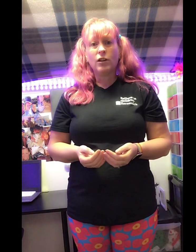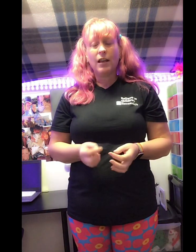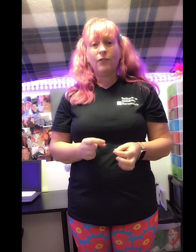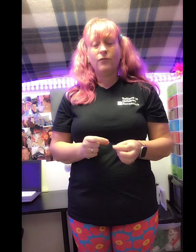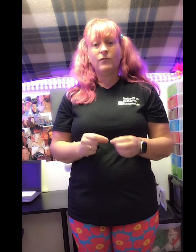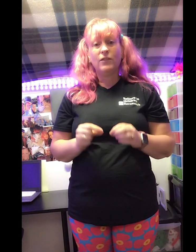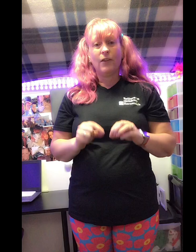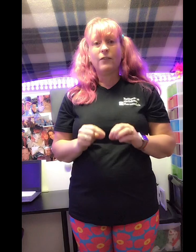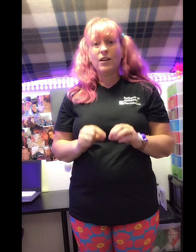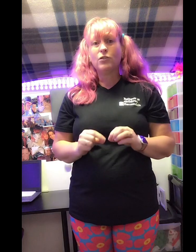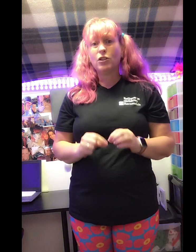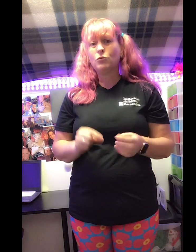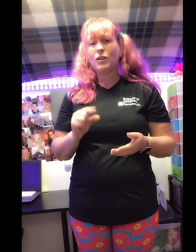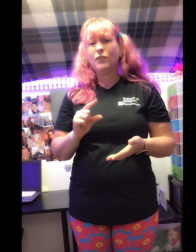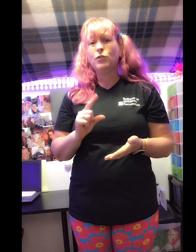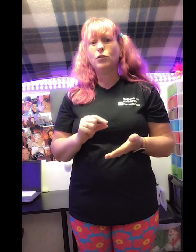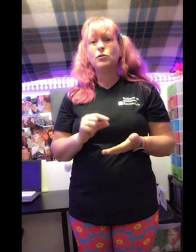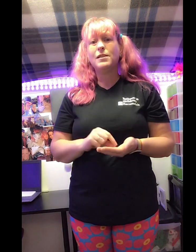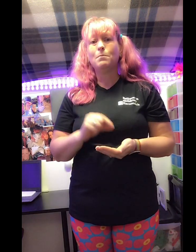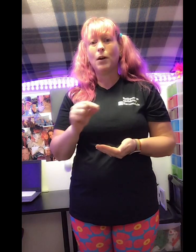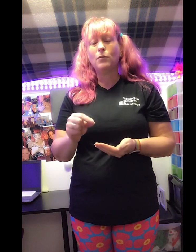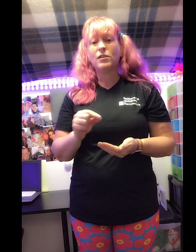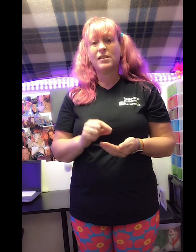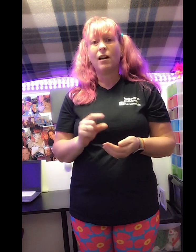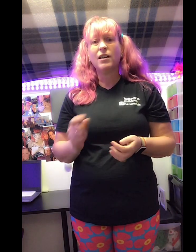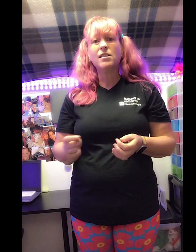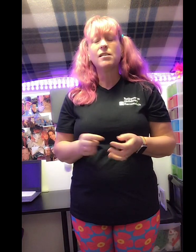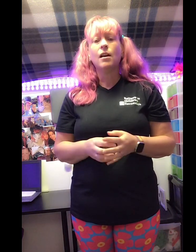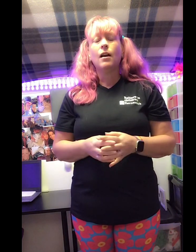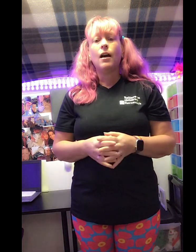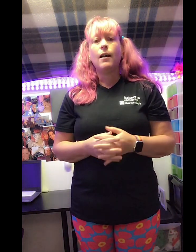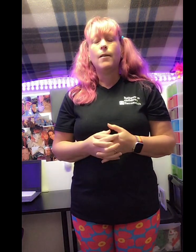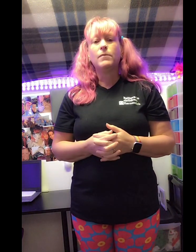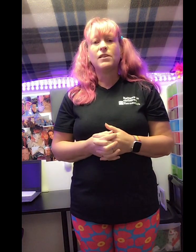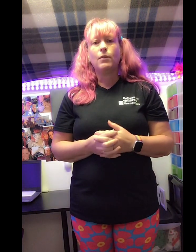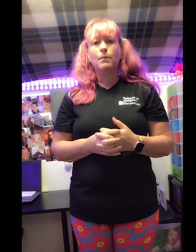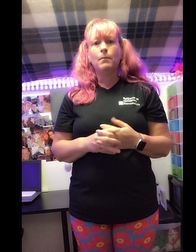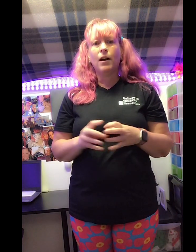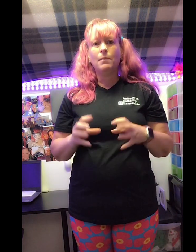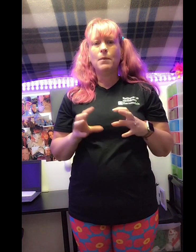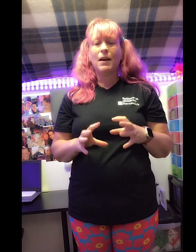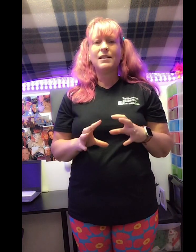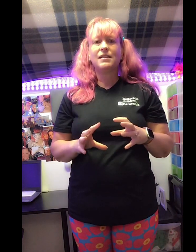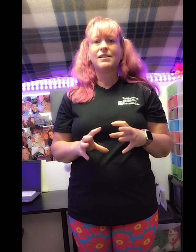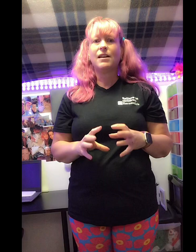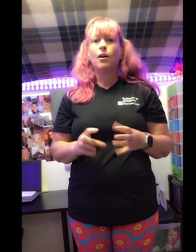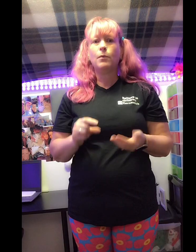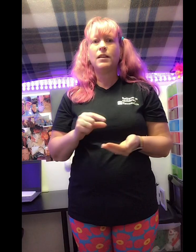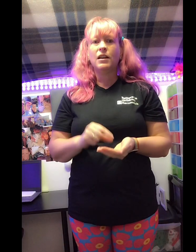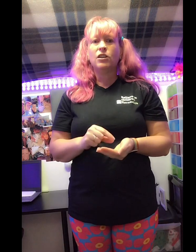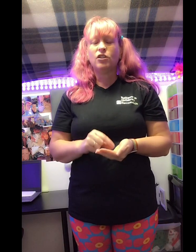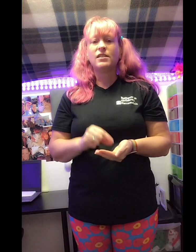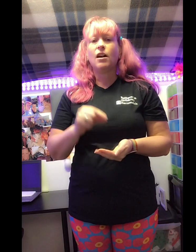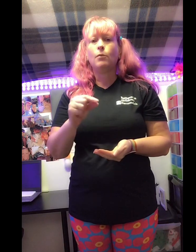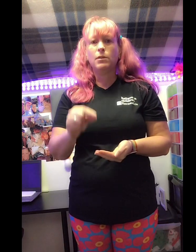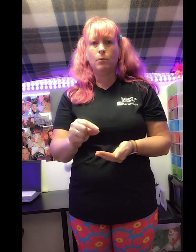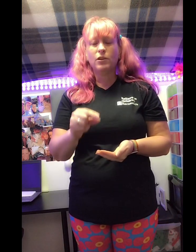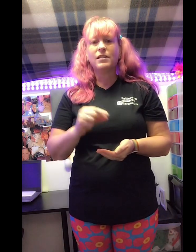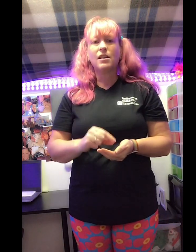if very young children, if you're using both signs. So it might be best to just start with one sign